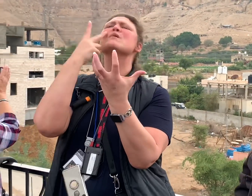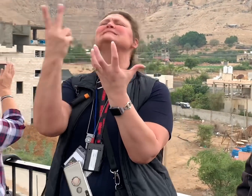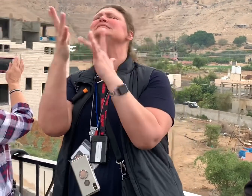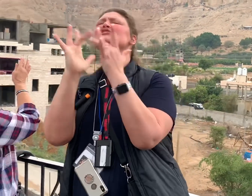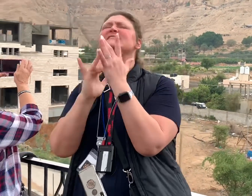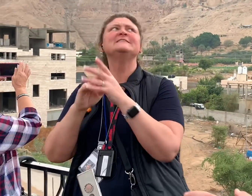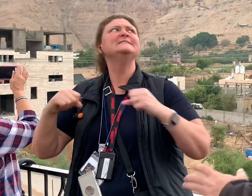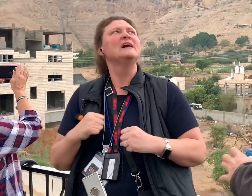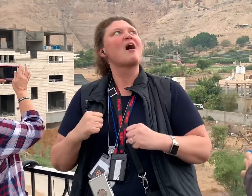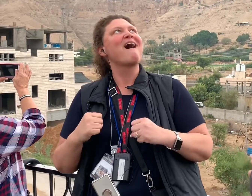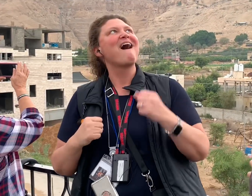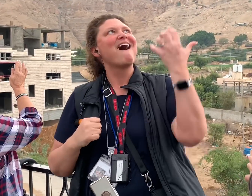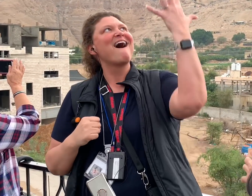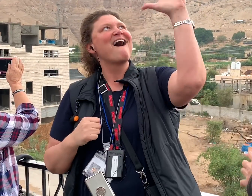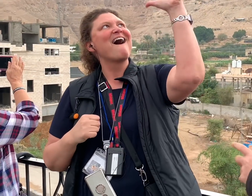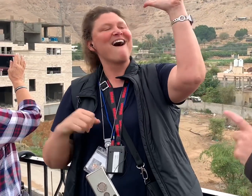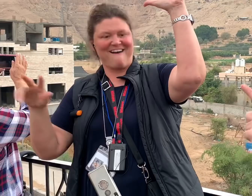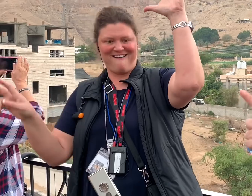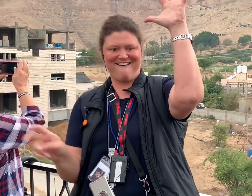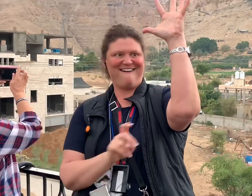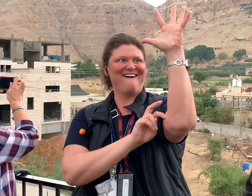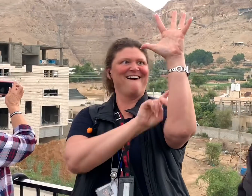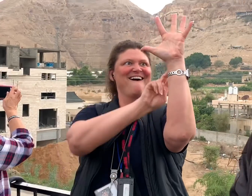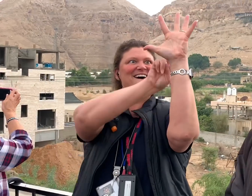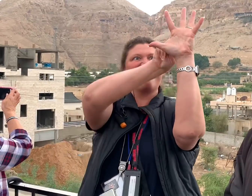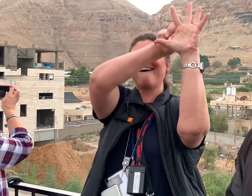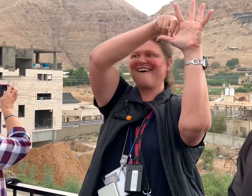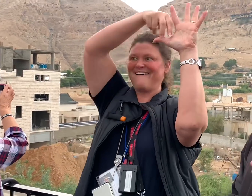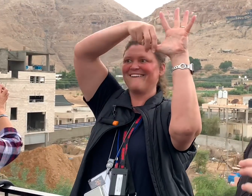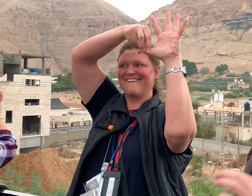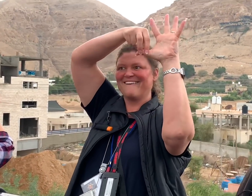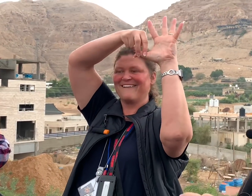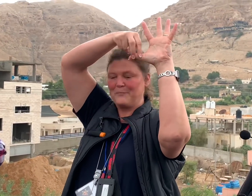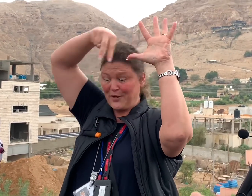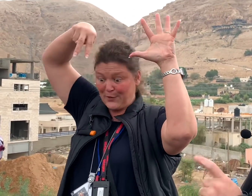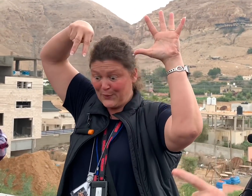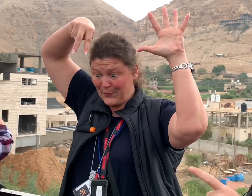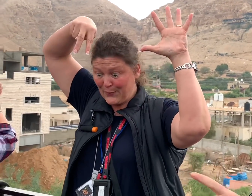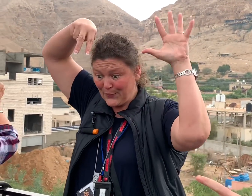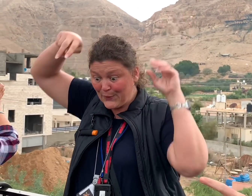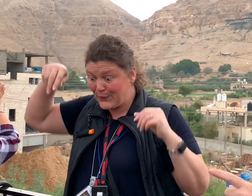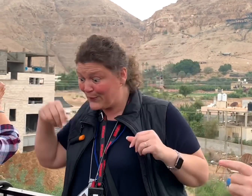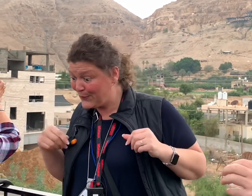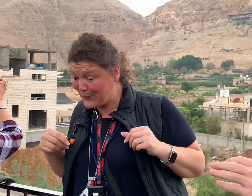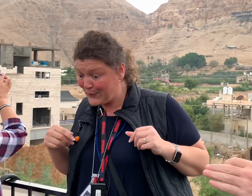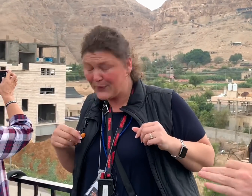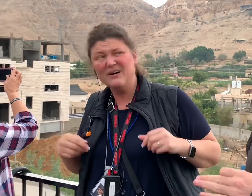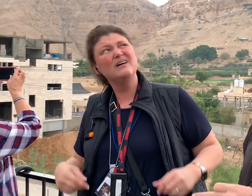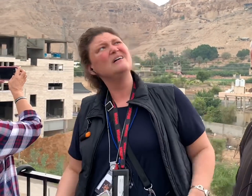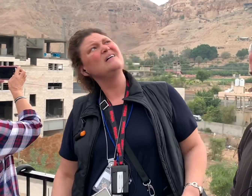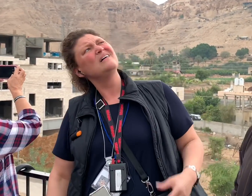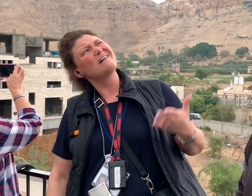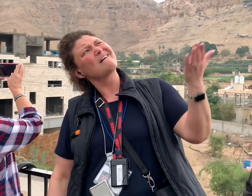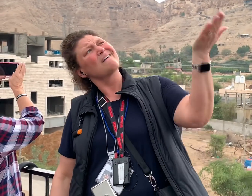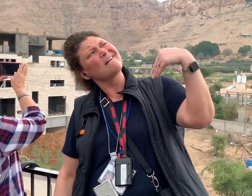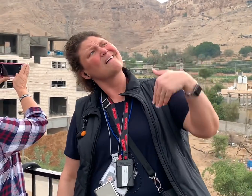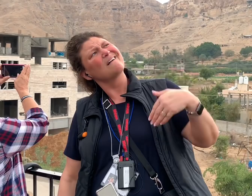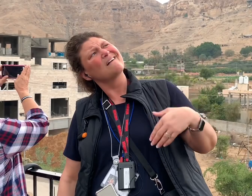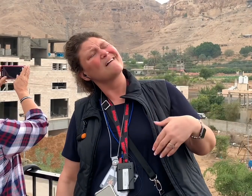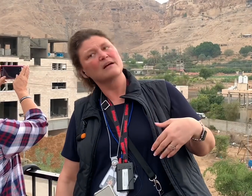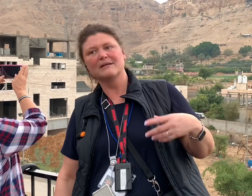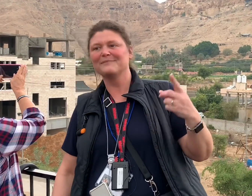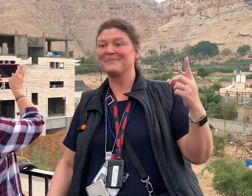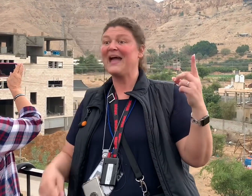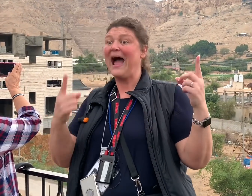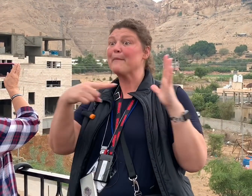Lord when he passed through Jericho. So guys, on our way out of Jericho, we will drive through the